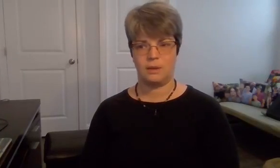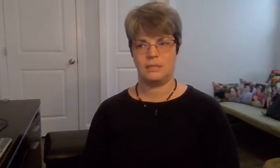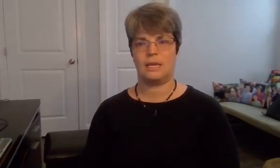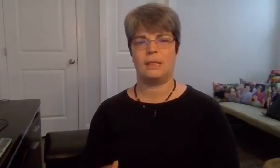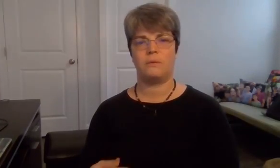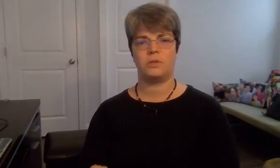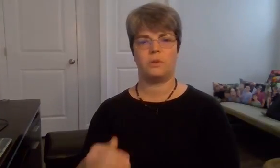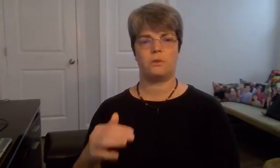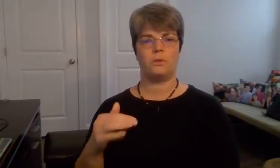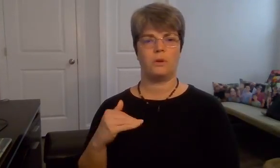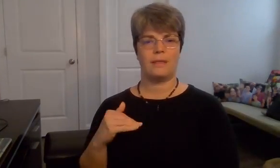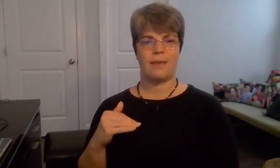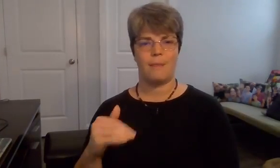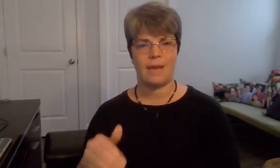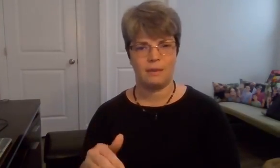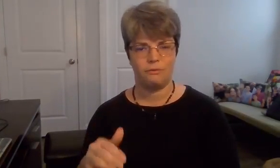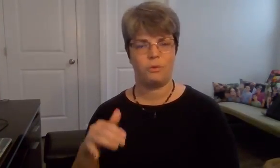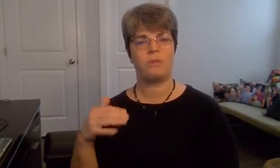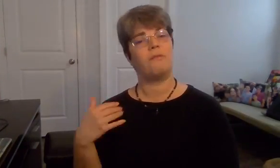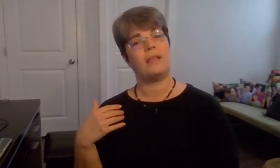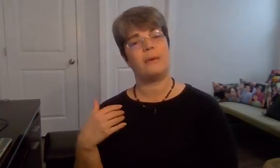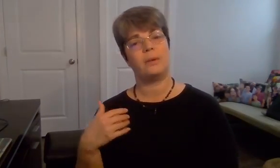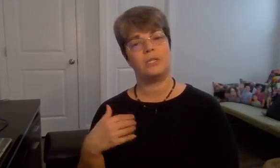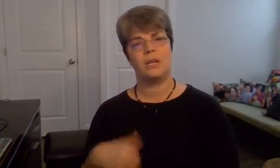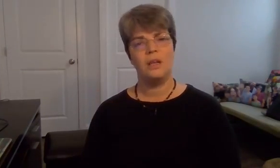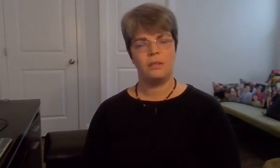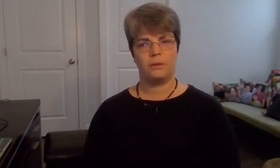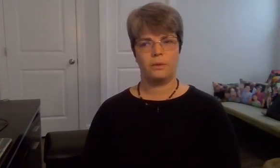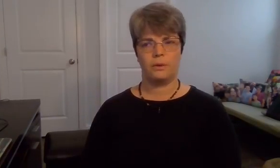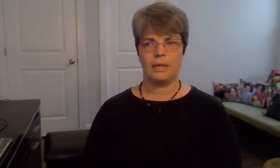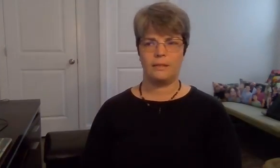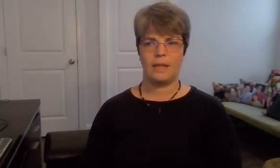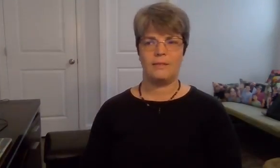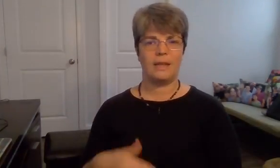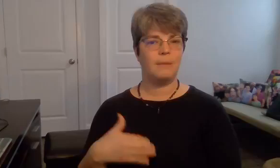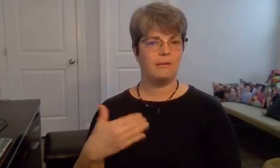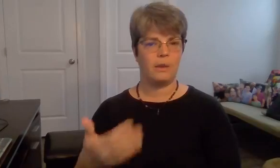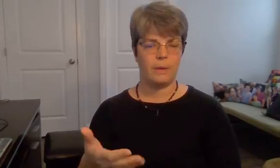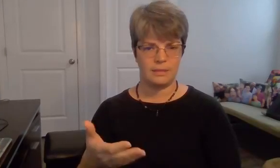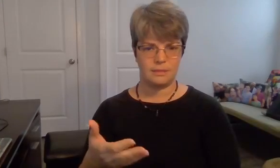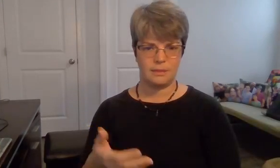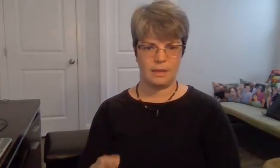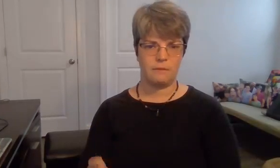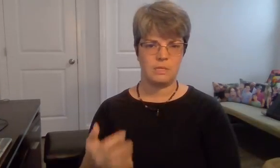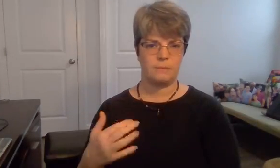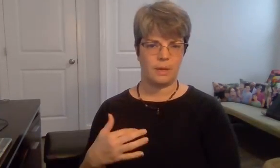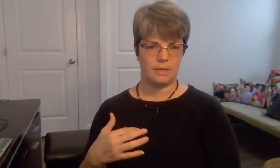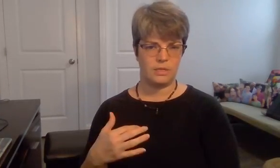Sign Language. So they're learning that back and forth of language. They're learning that they can make requests and get responded